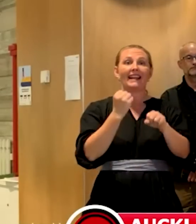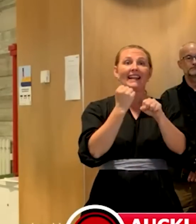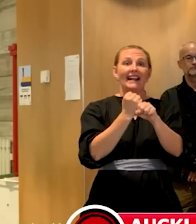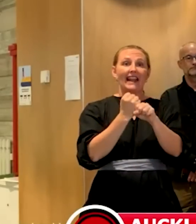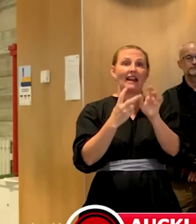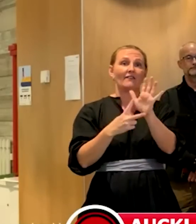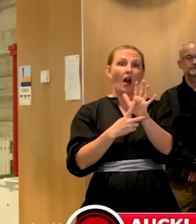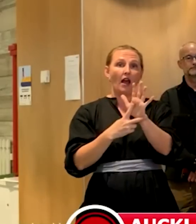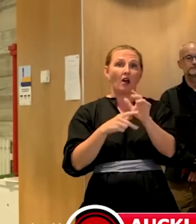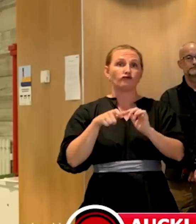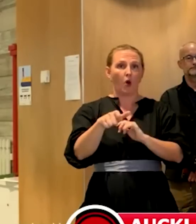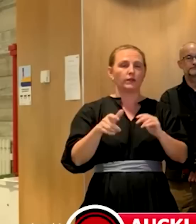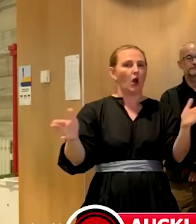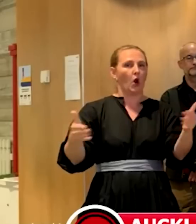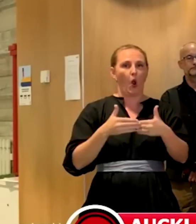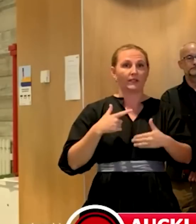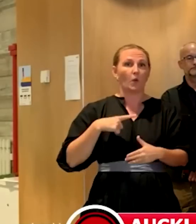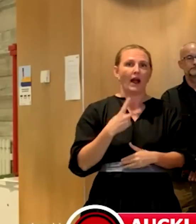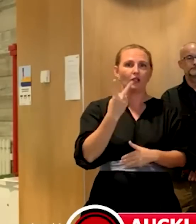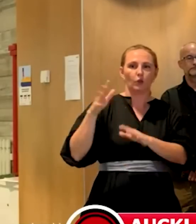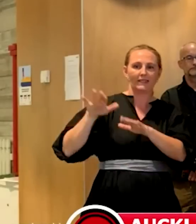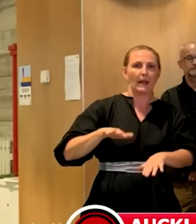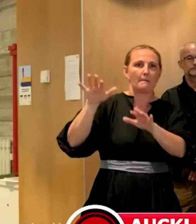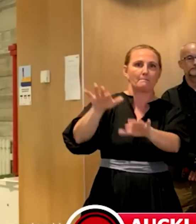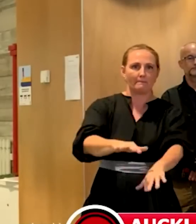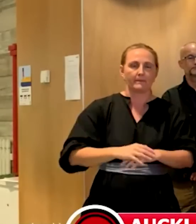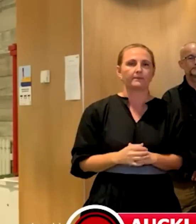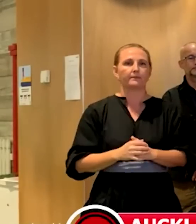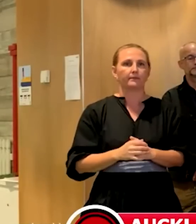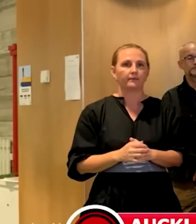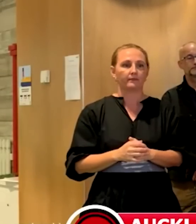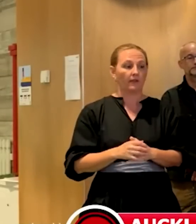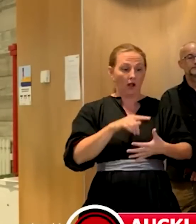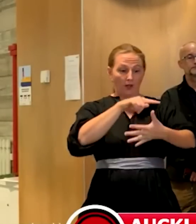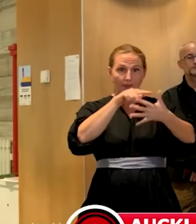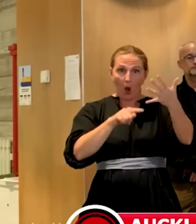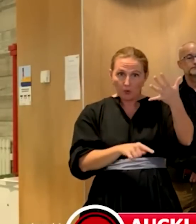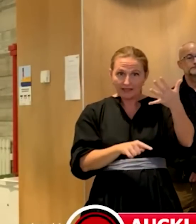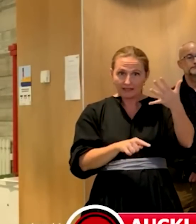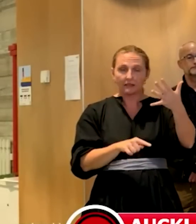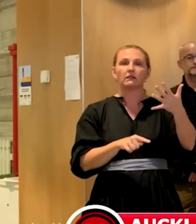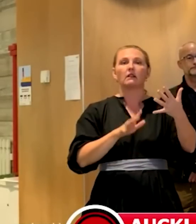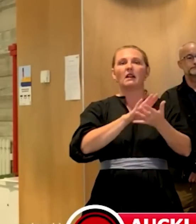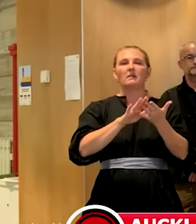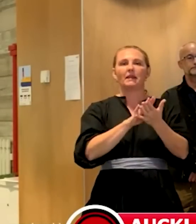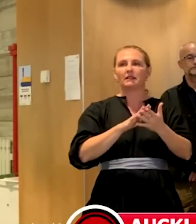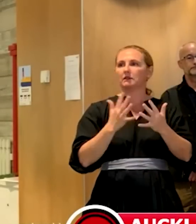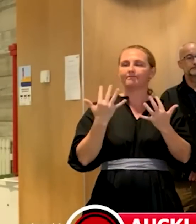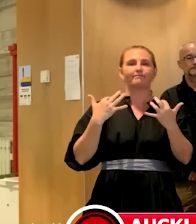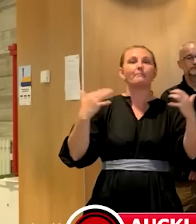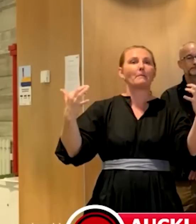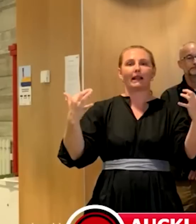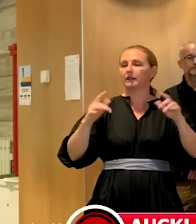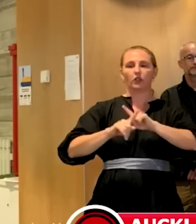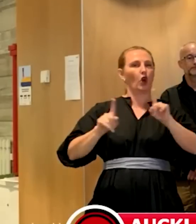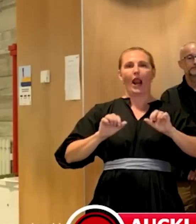is closed due to 2 slips. So those are the ones that I've just mentioned is where we're recommending that the broader public stay away